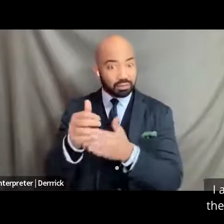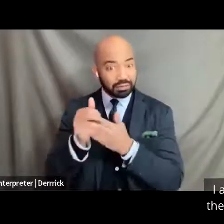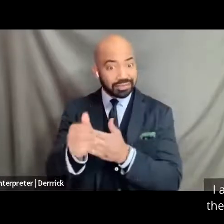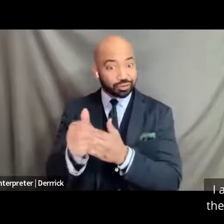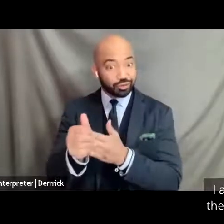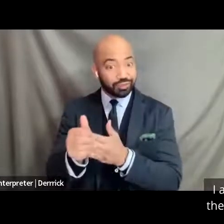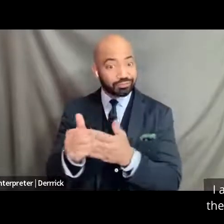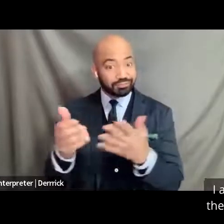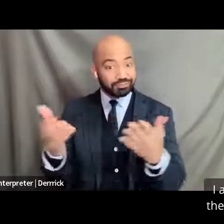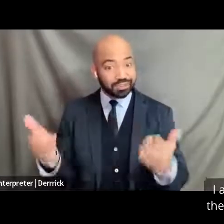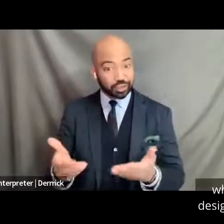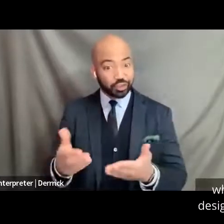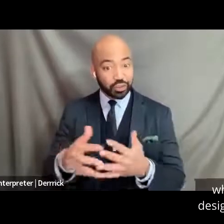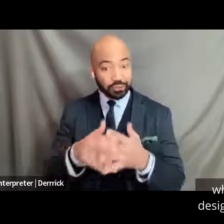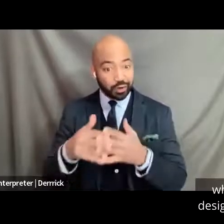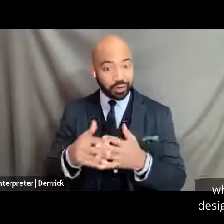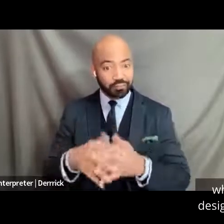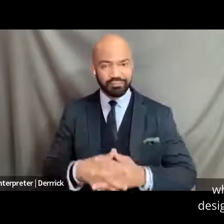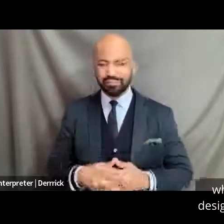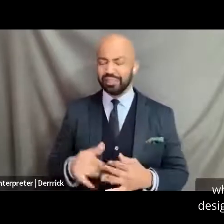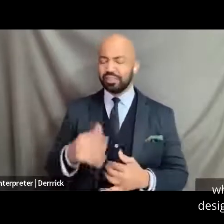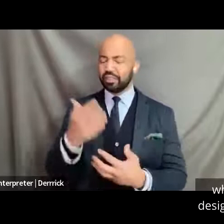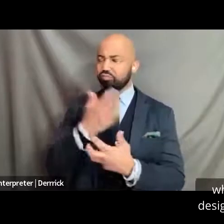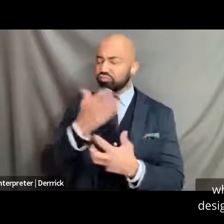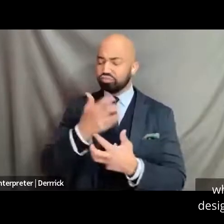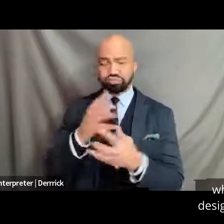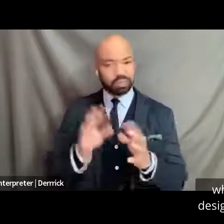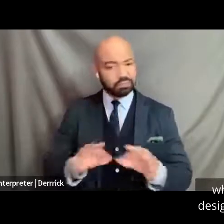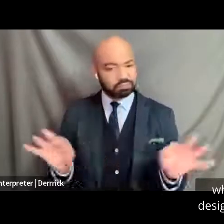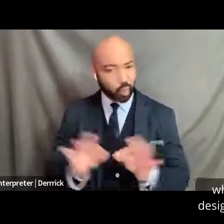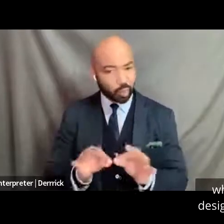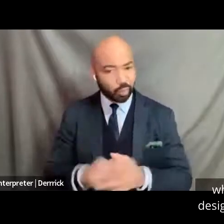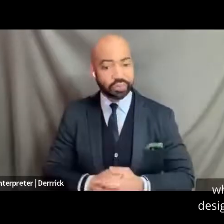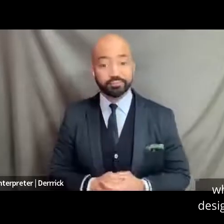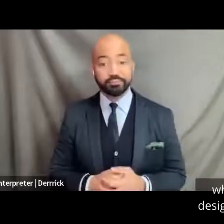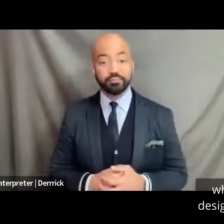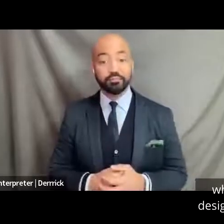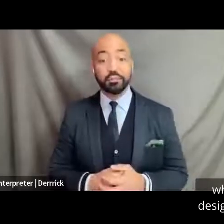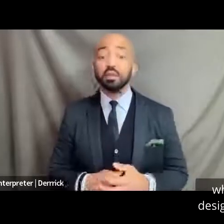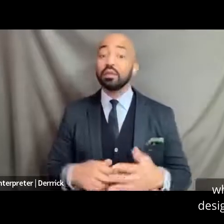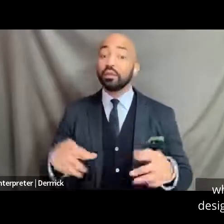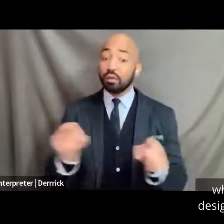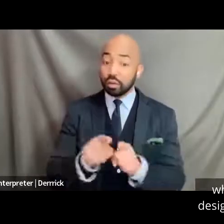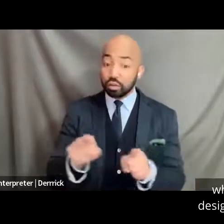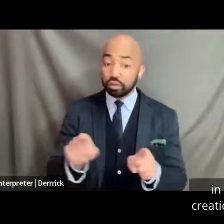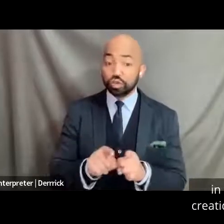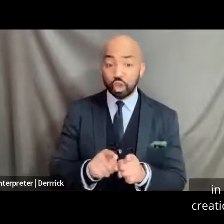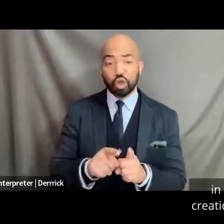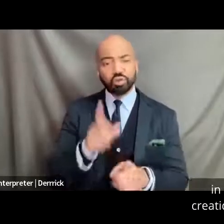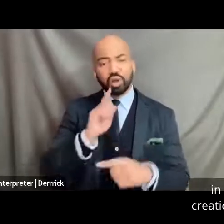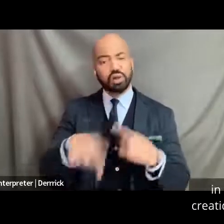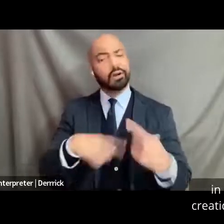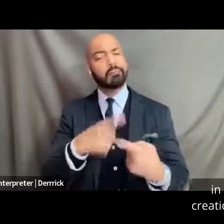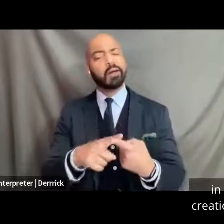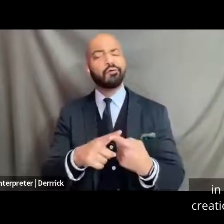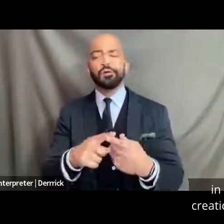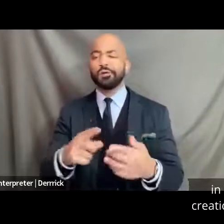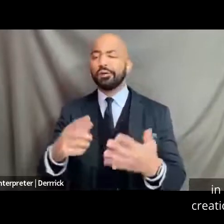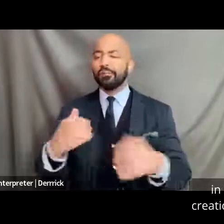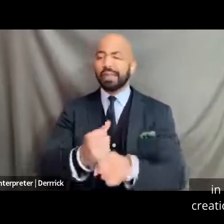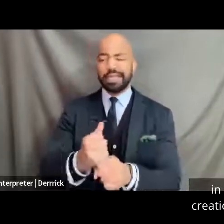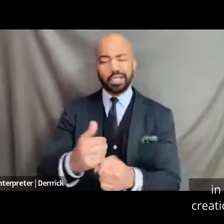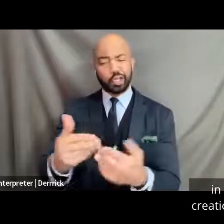fact that that yes when we talk about designing um a better future in the inception and